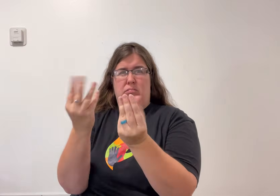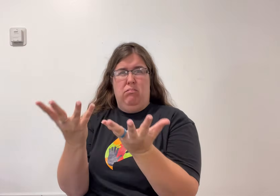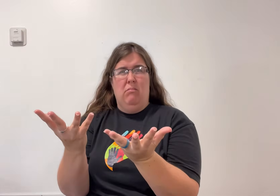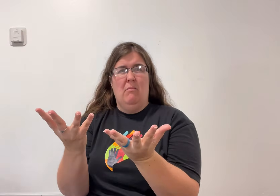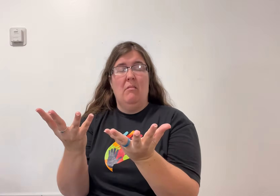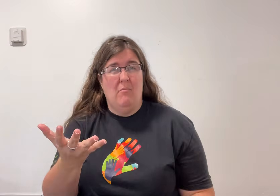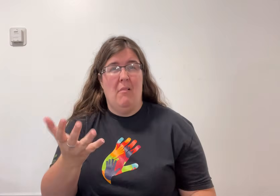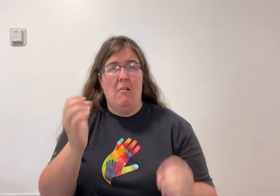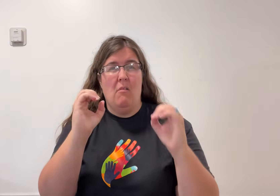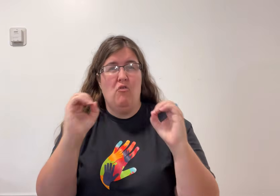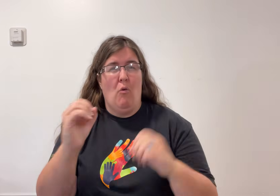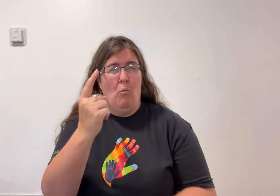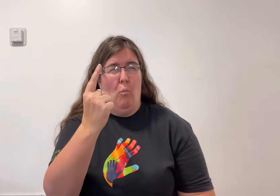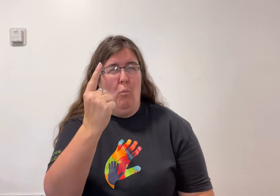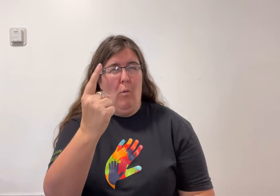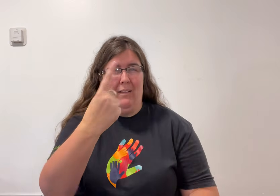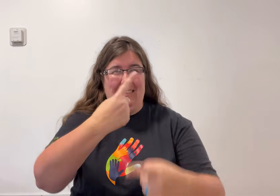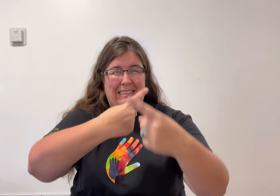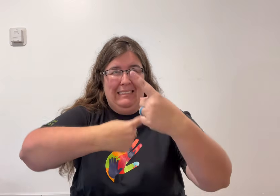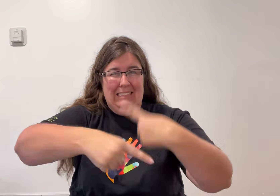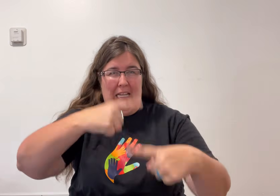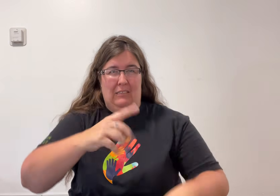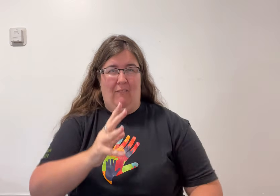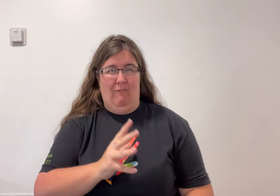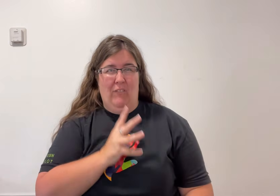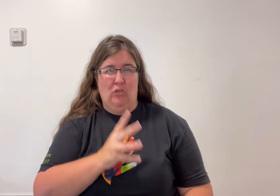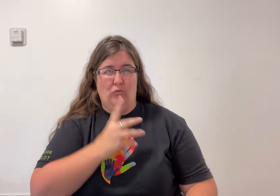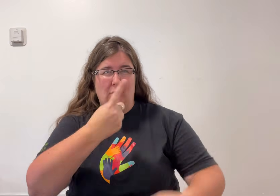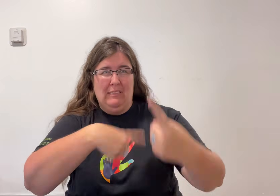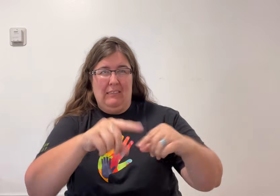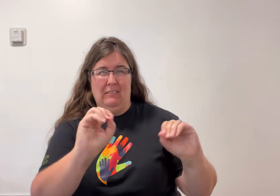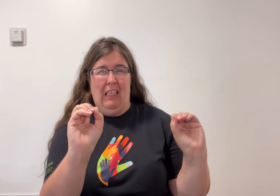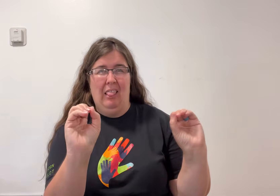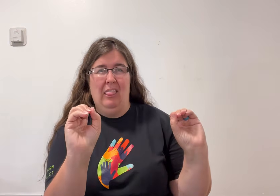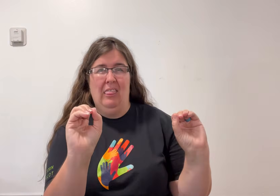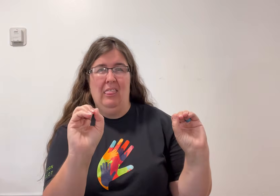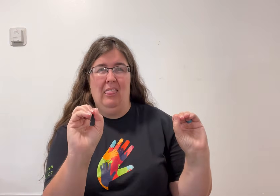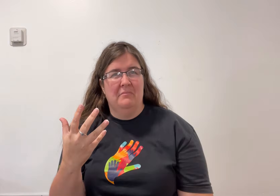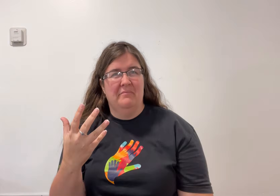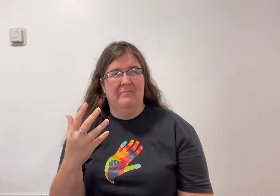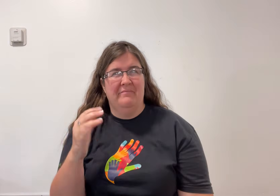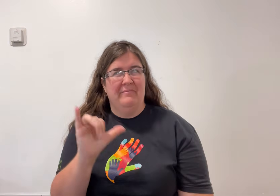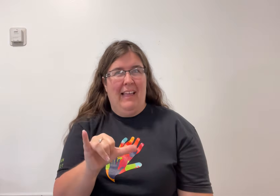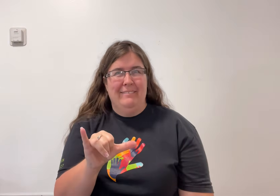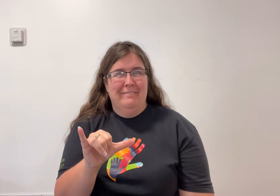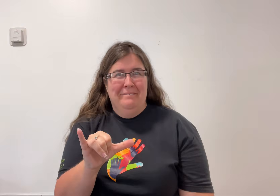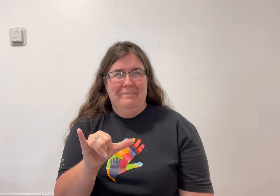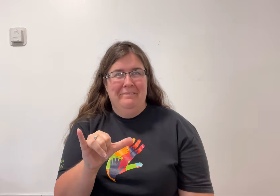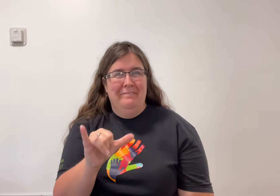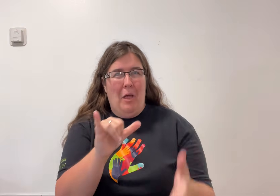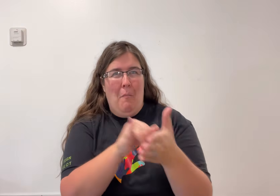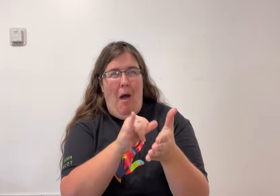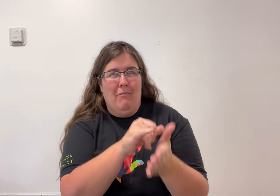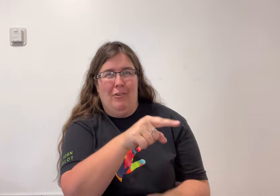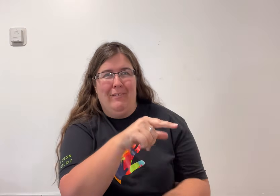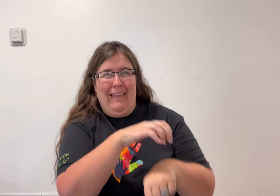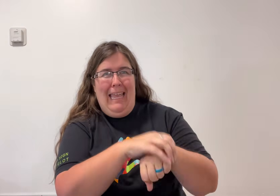way and not have one formal sign. Not one. That's impossible in